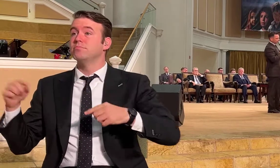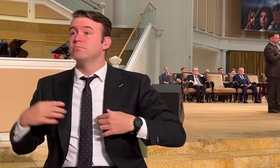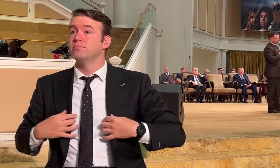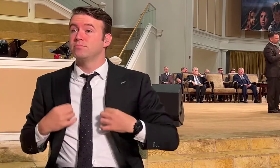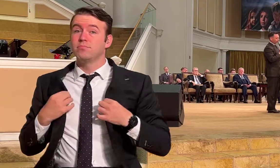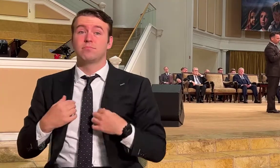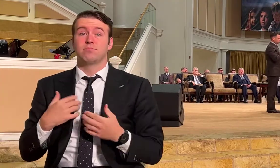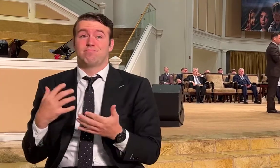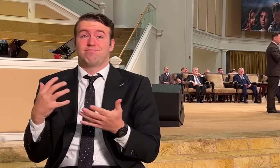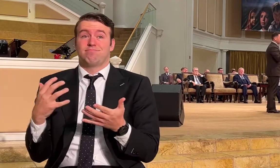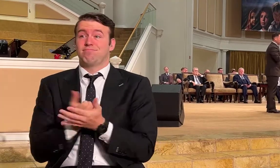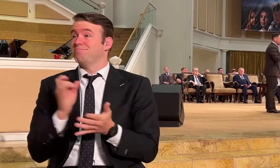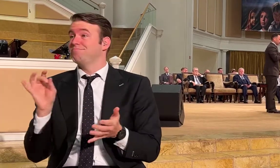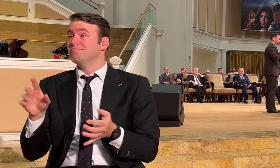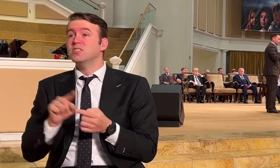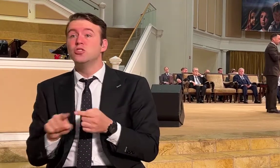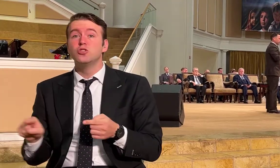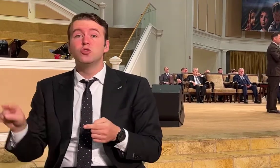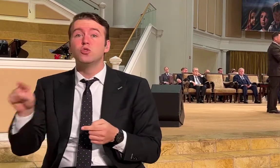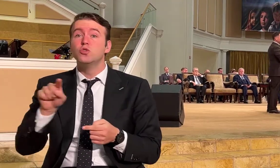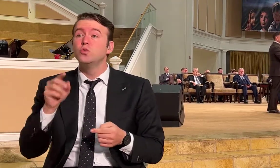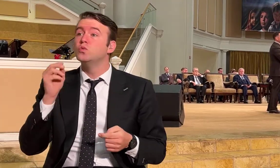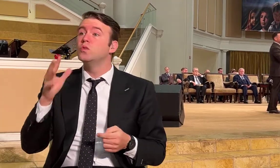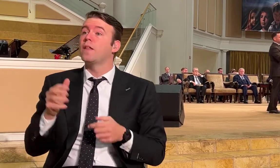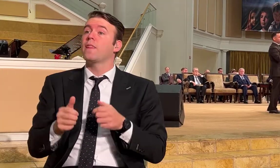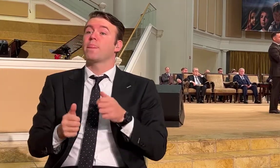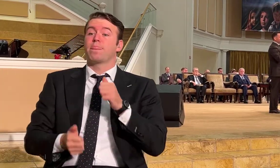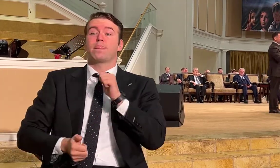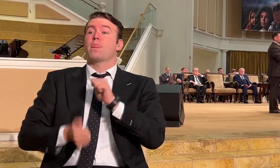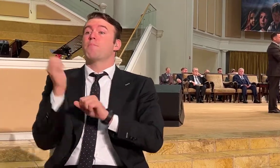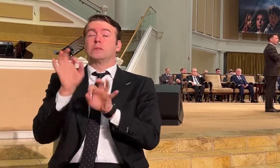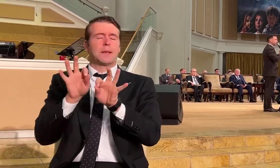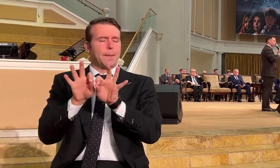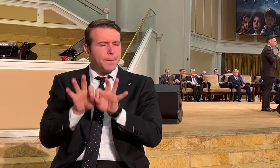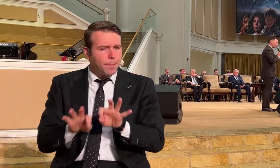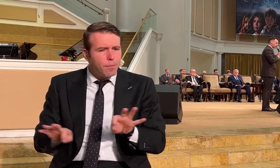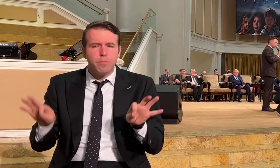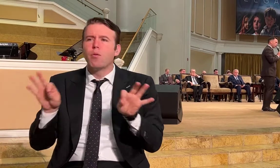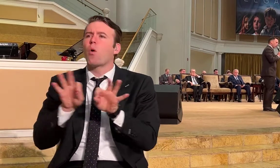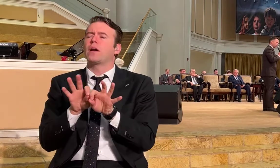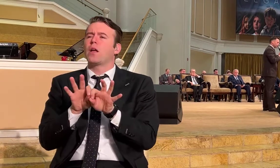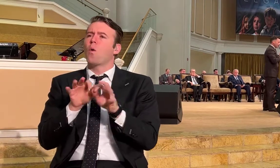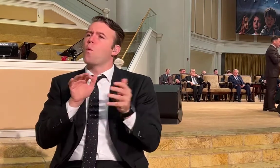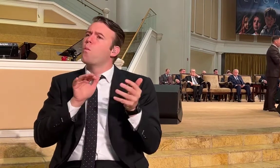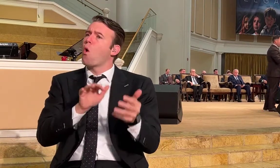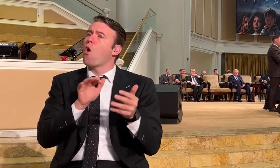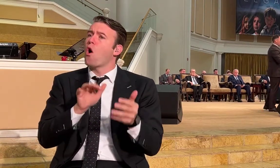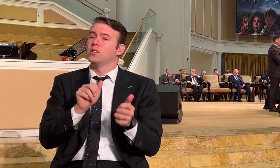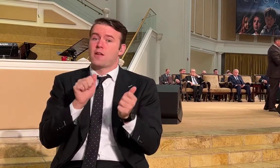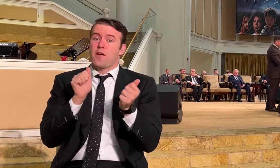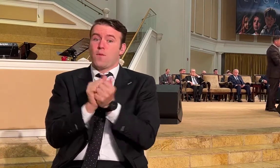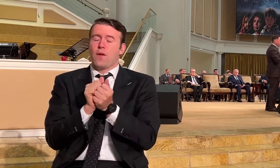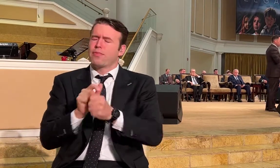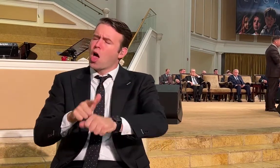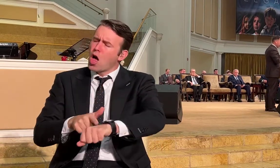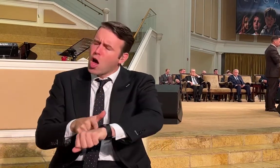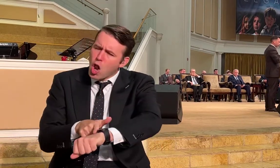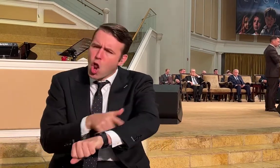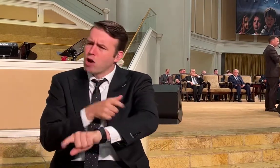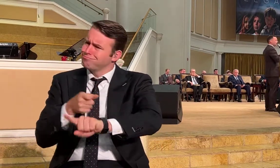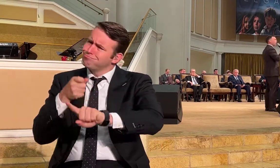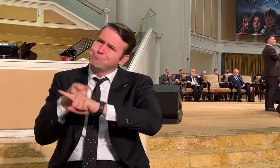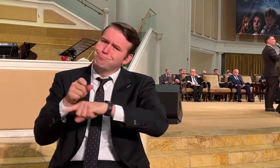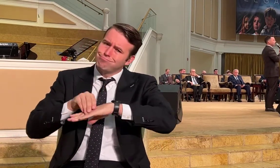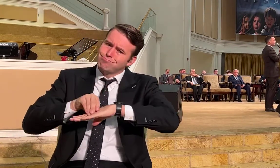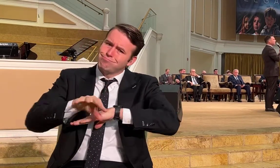tonight on this grand Sunday evening that the most meaningful and the most consequential wars with the longest